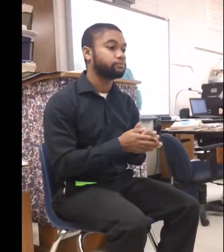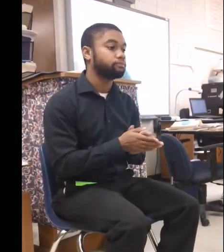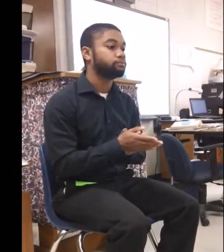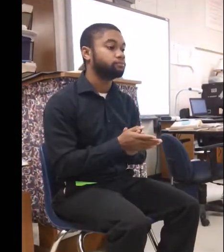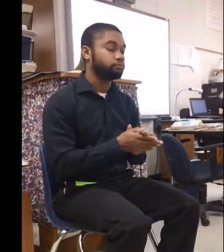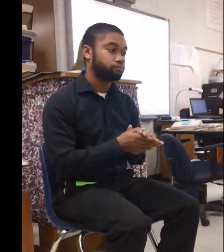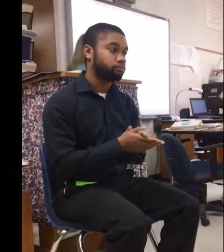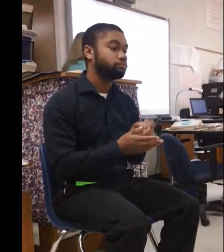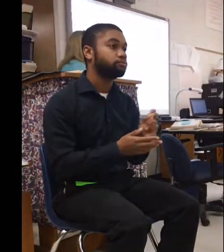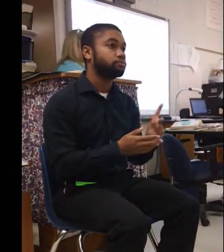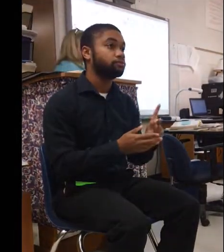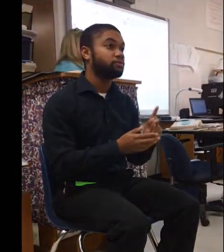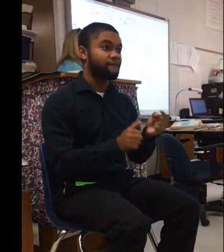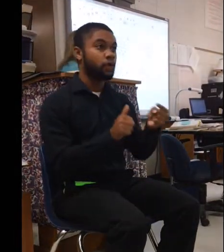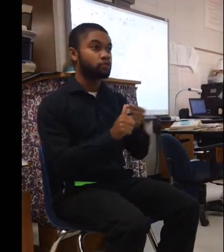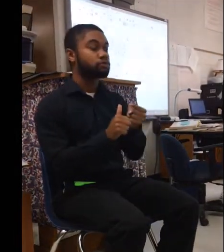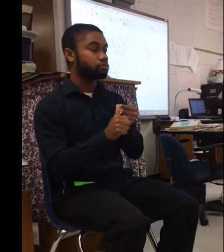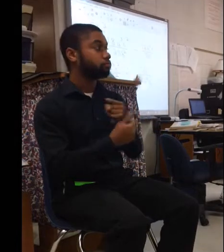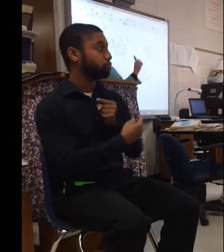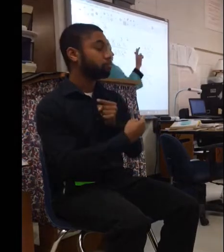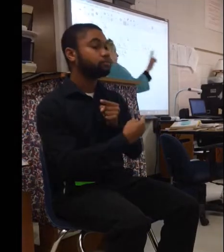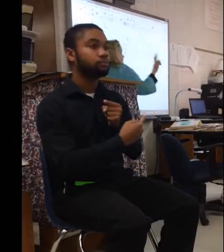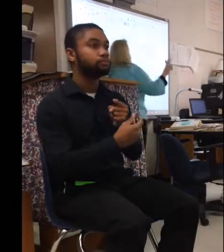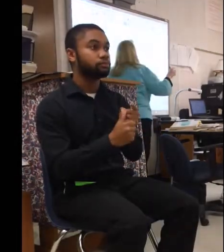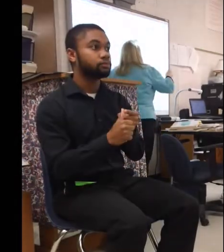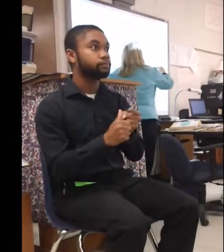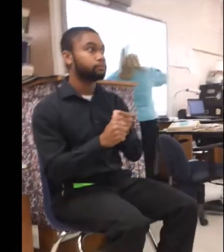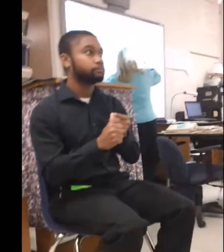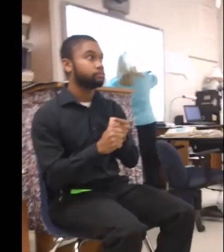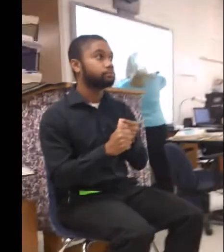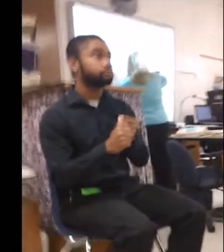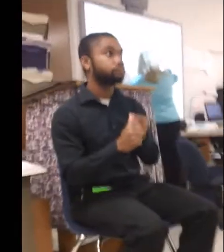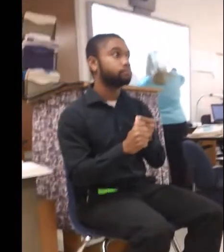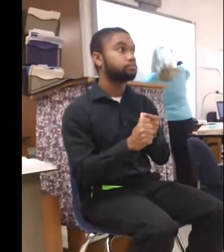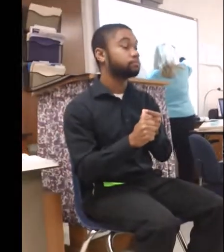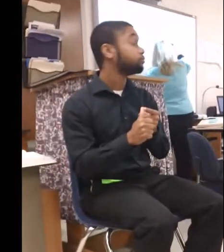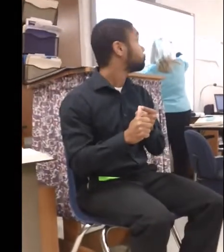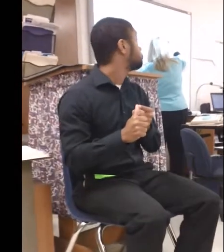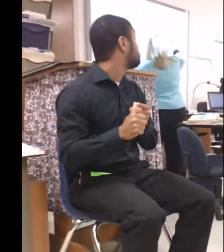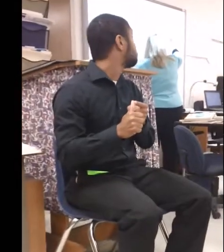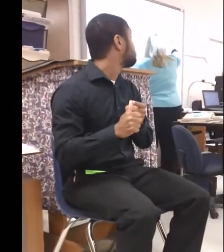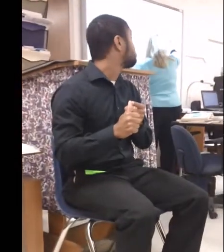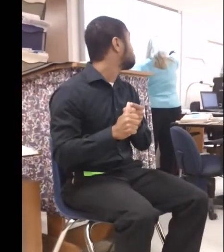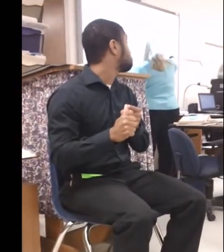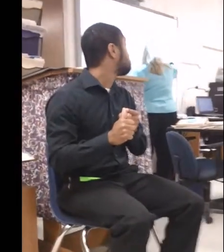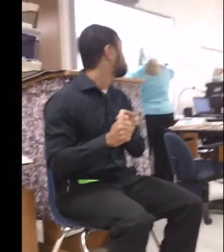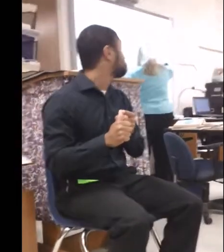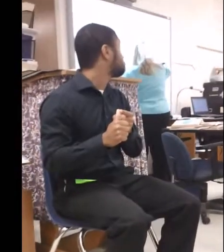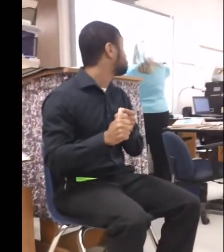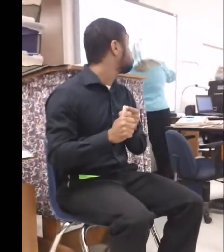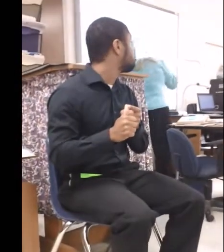Okay, so that's the first thing that you do. You do it with a second fraction.